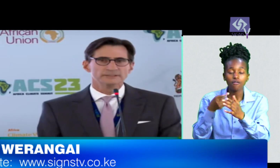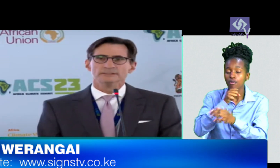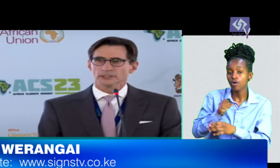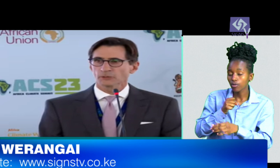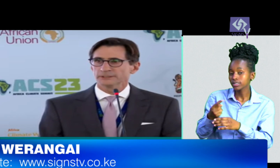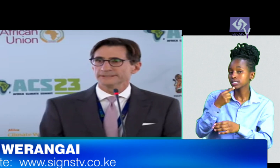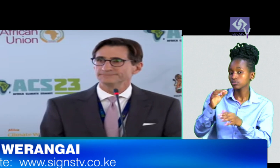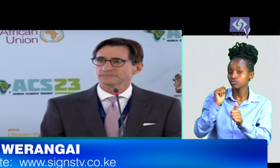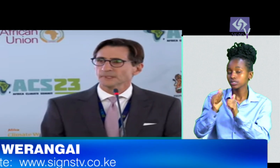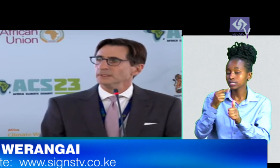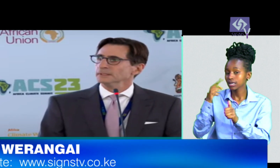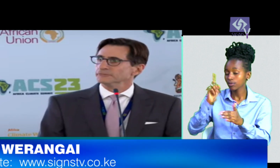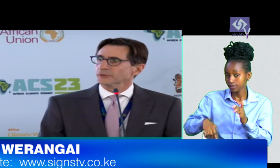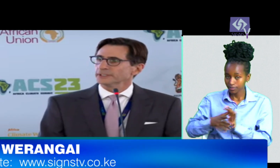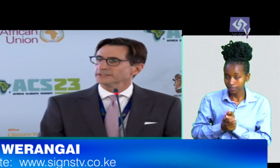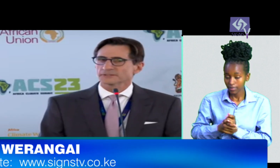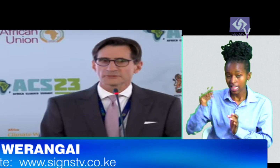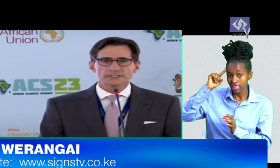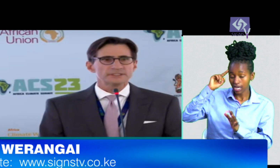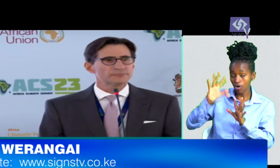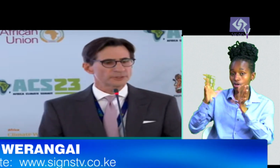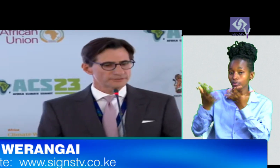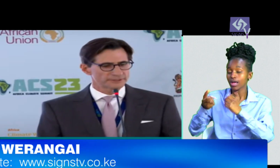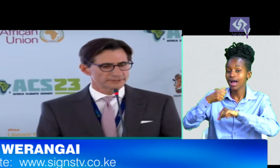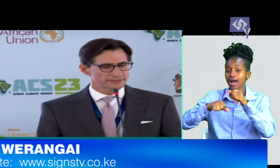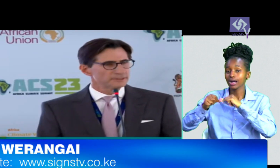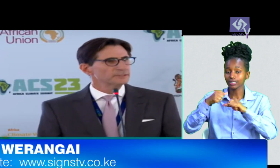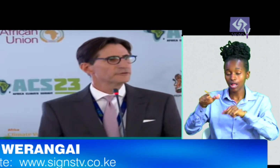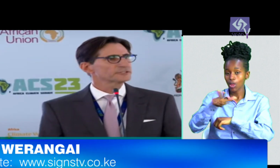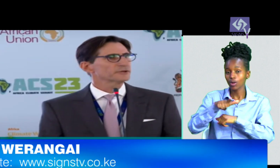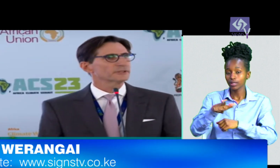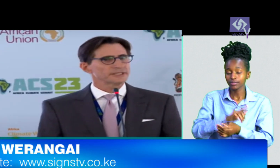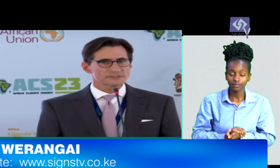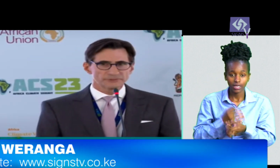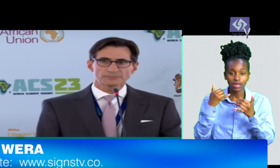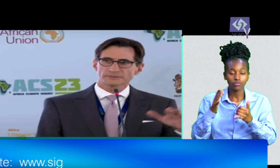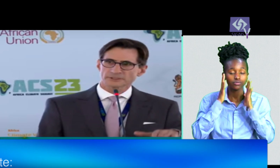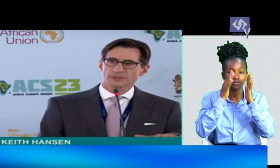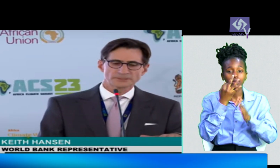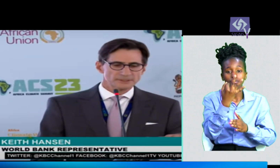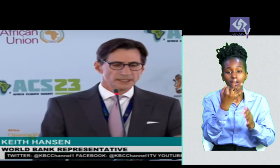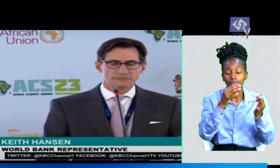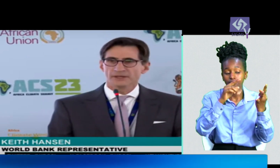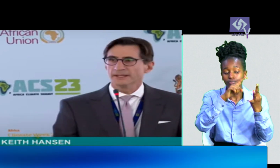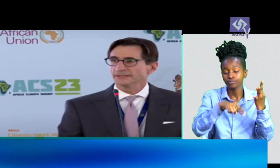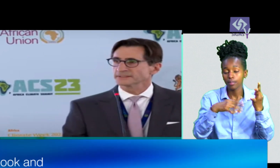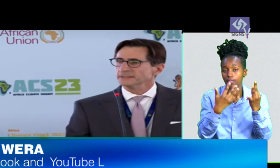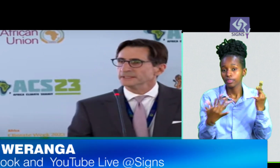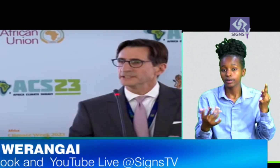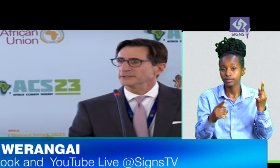act locally. FLOCA does three important things. First of all, it has flipped the script on finance.